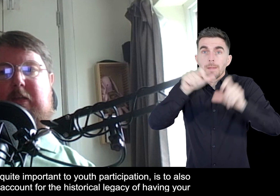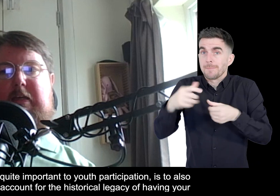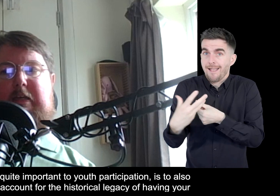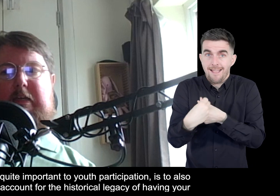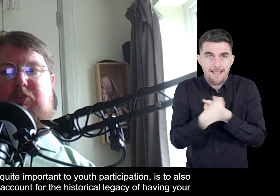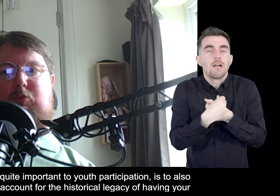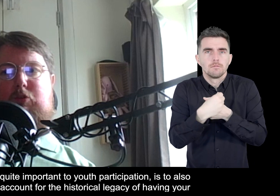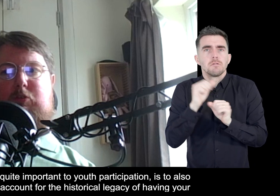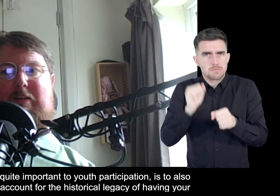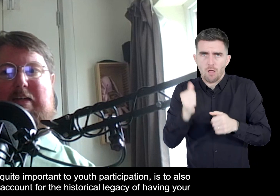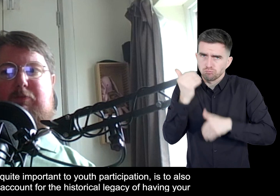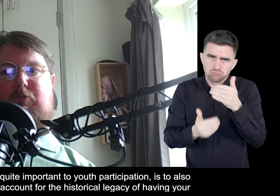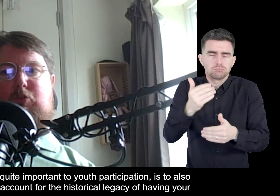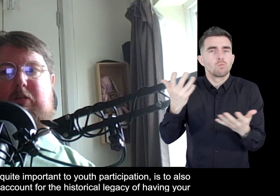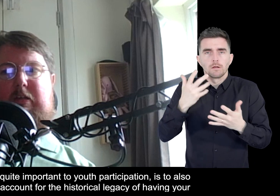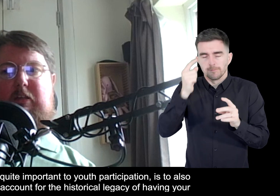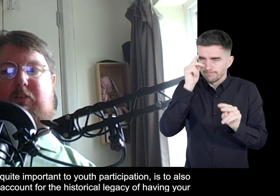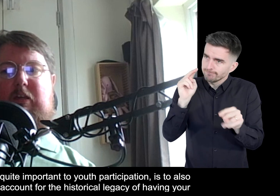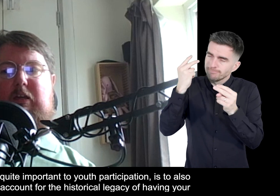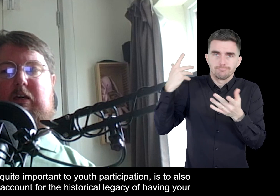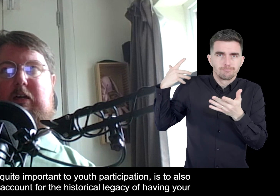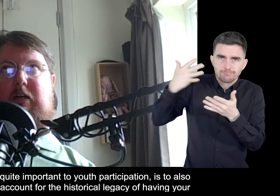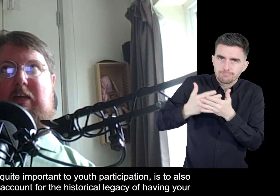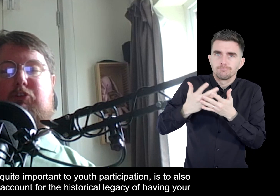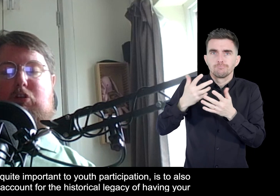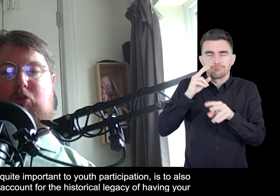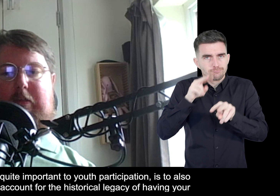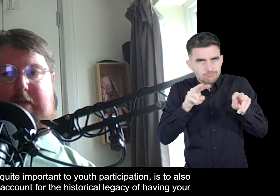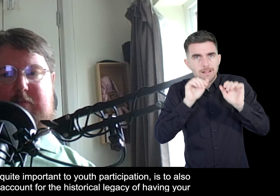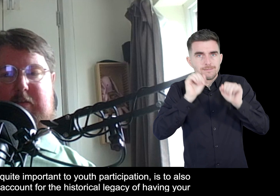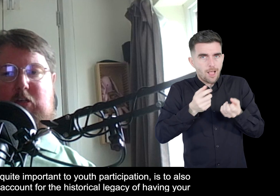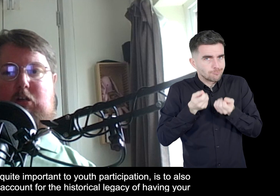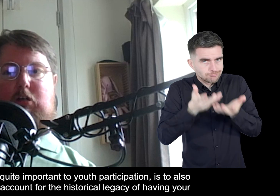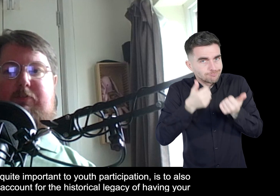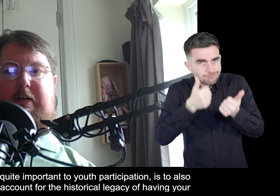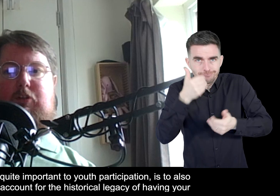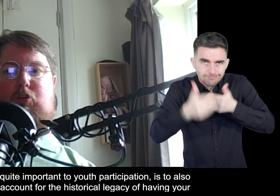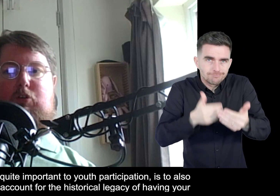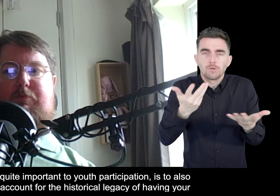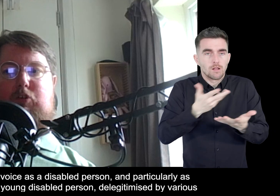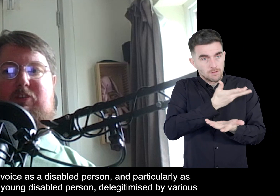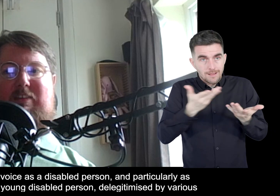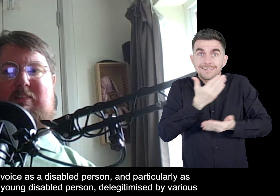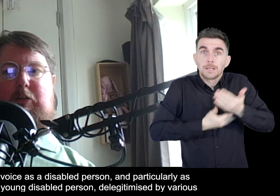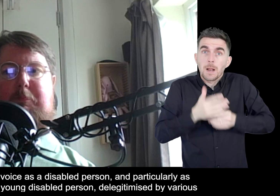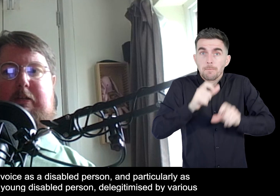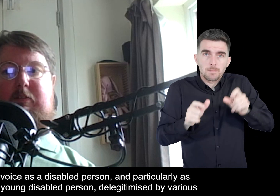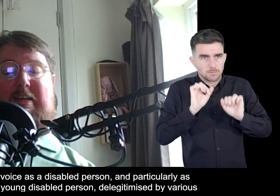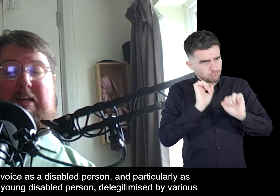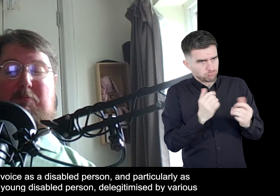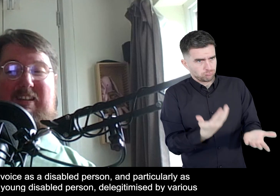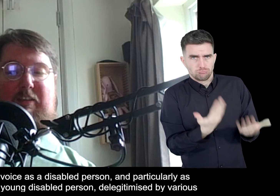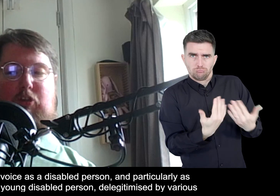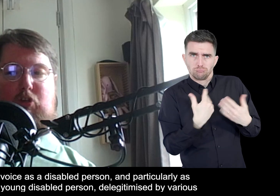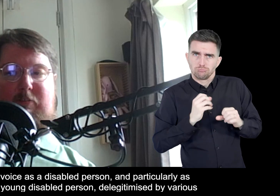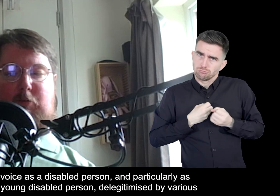participation, is to also account for the historical legacy of having your voice as a disabled person,